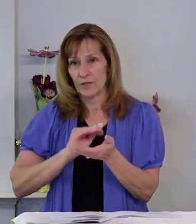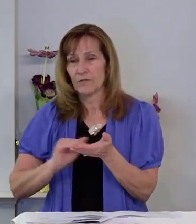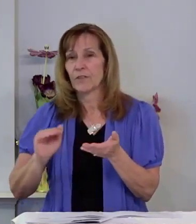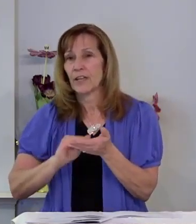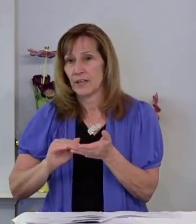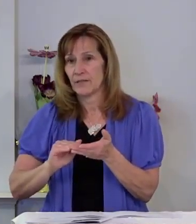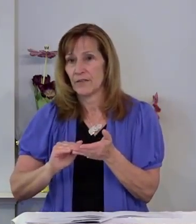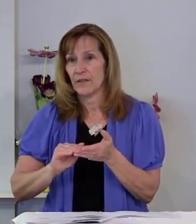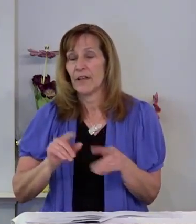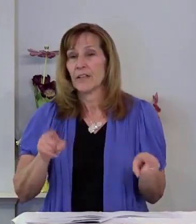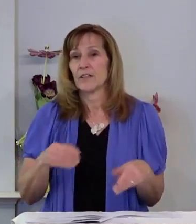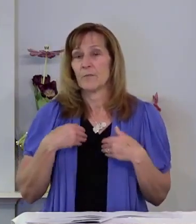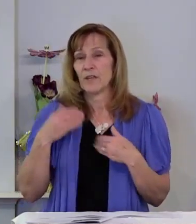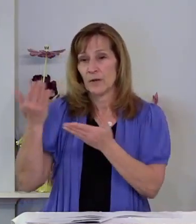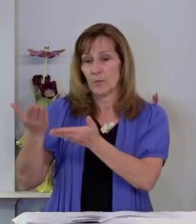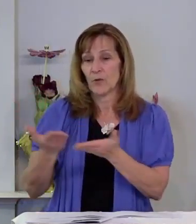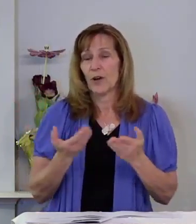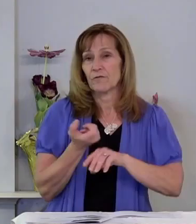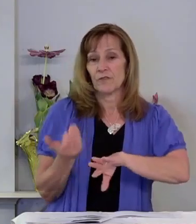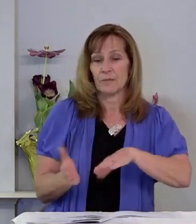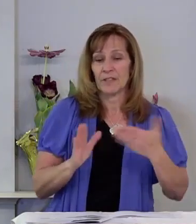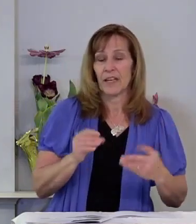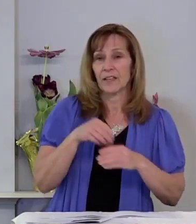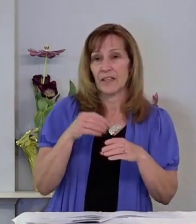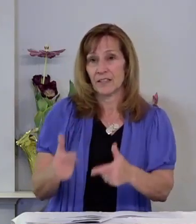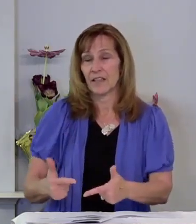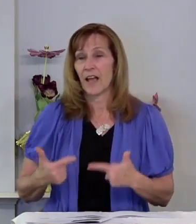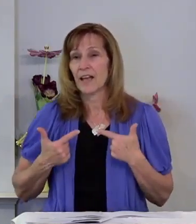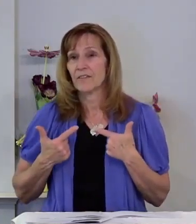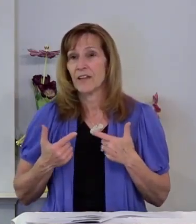own proofs that everything will work out okay,